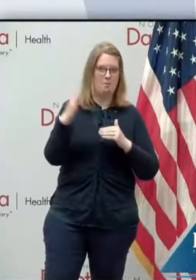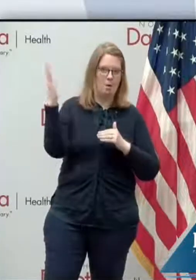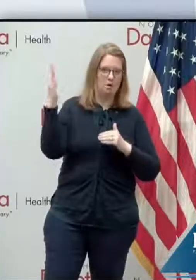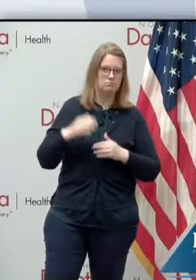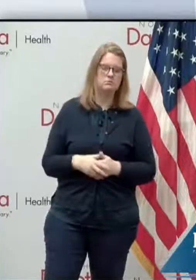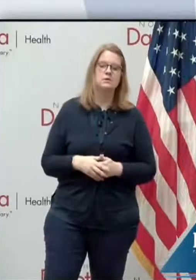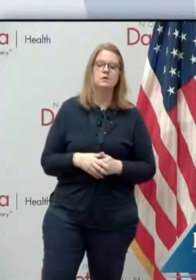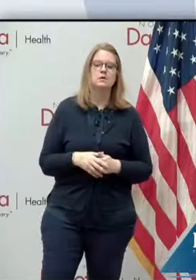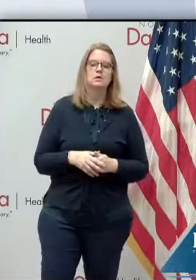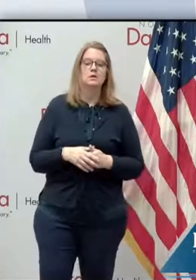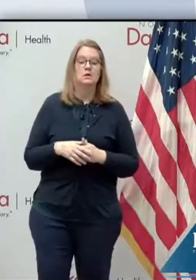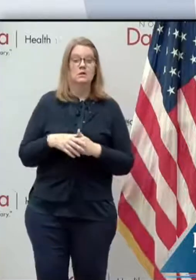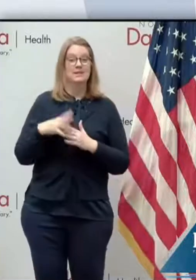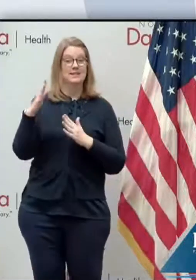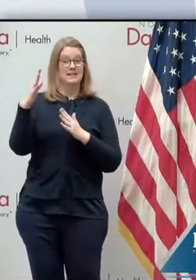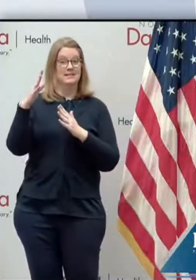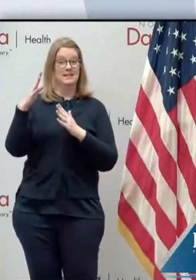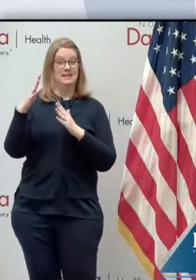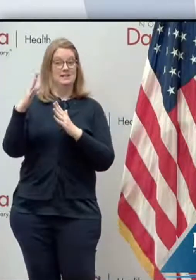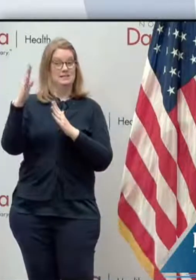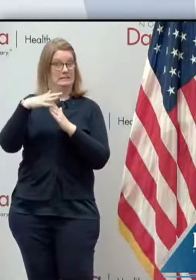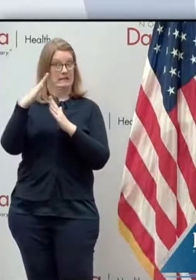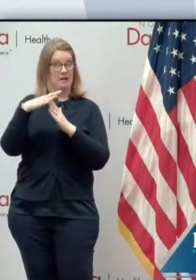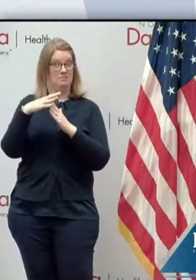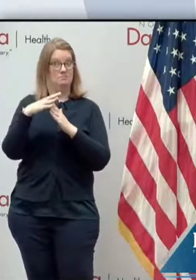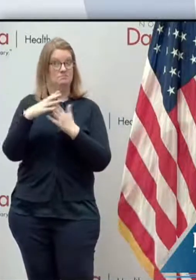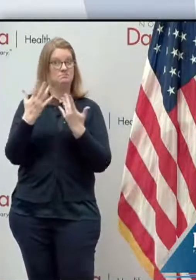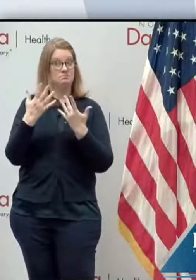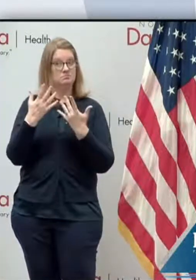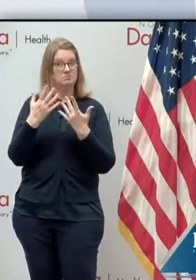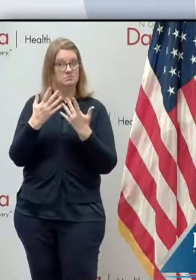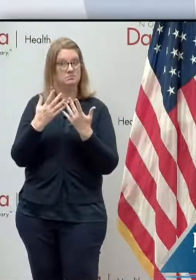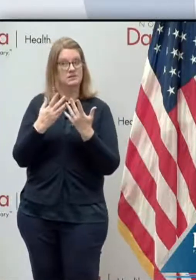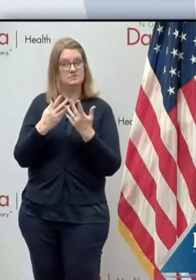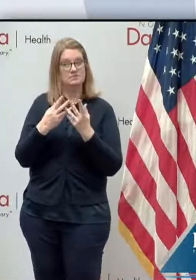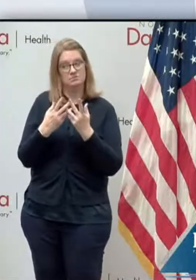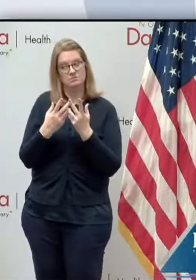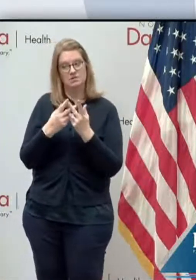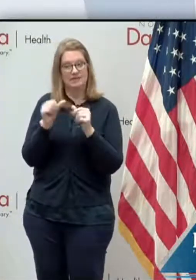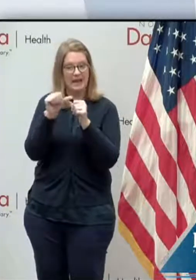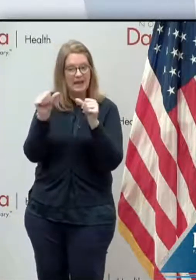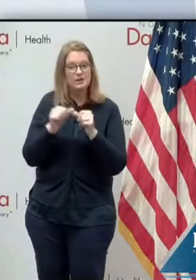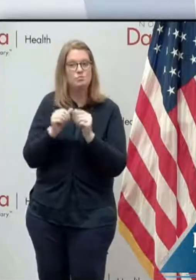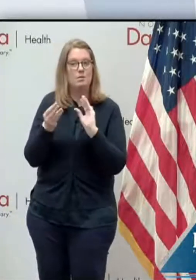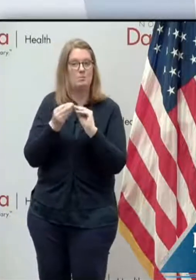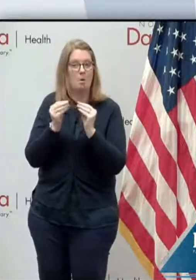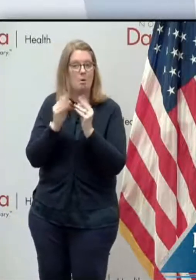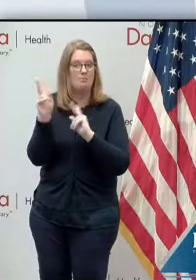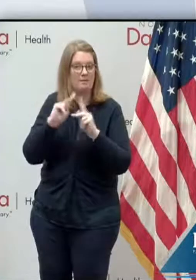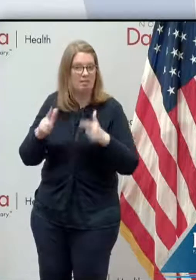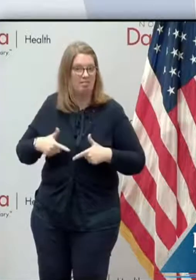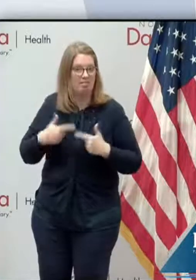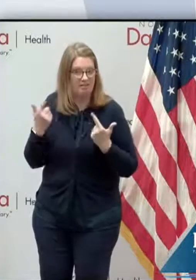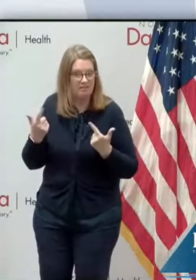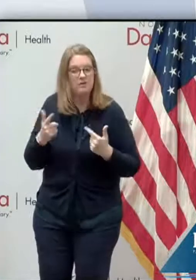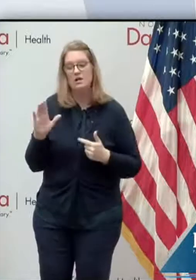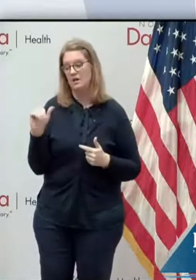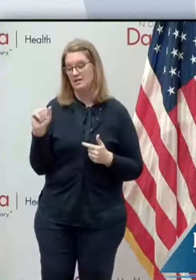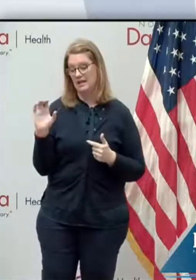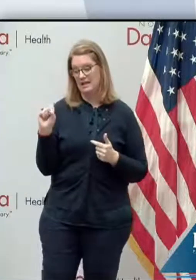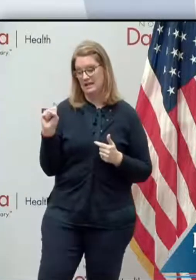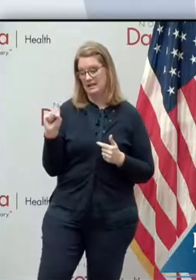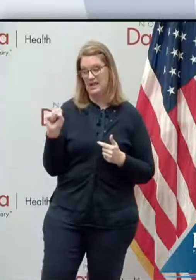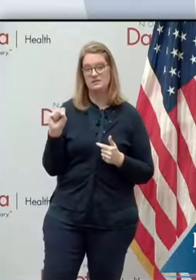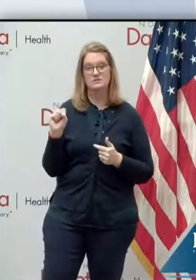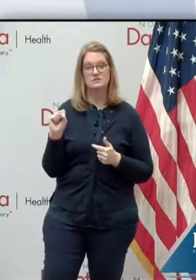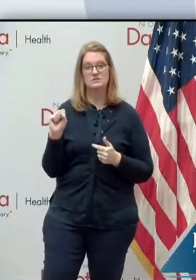The highest totals of active cases remain centered in some of our most populous region. That makes sense. With Cass